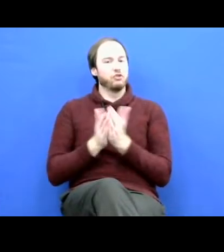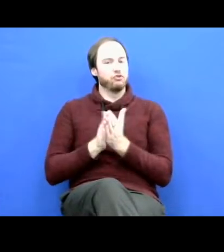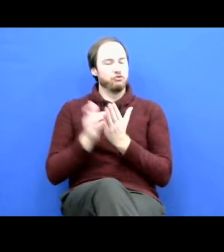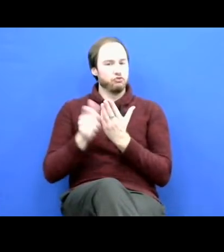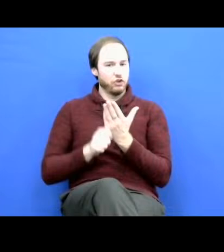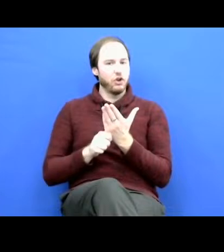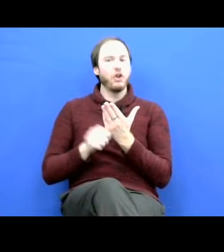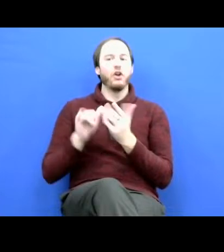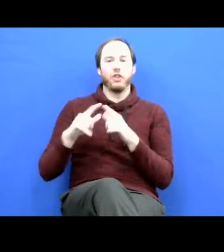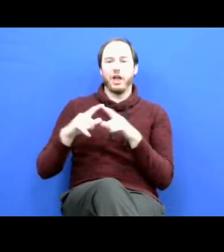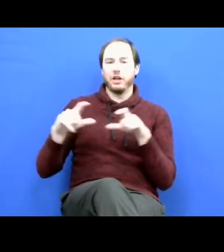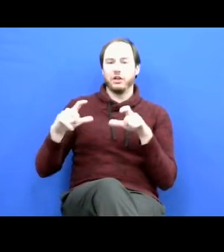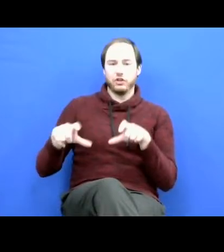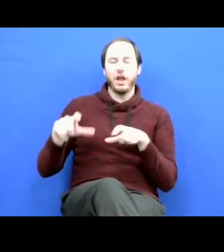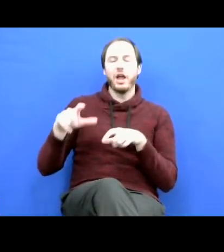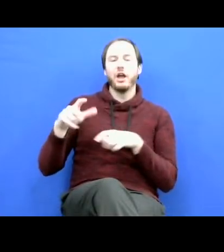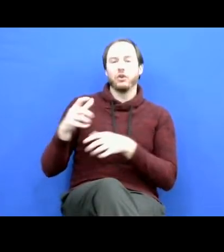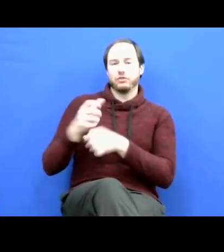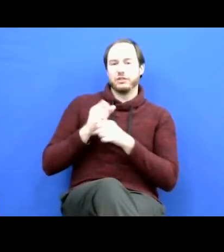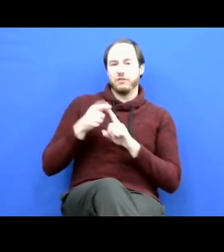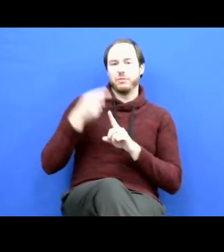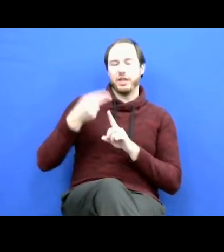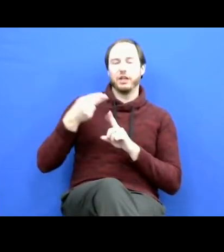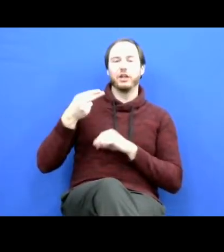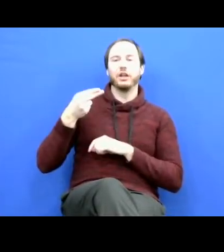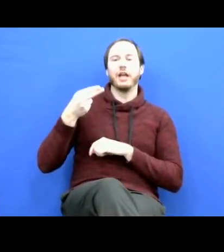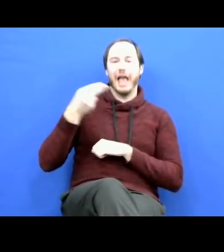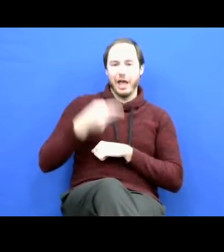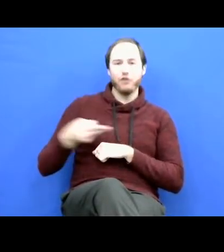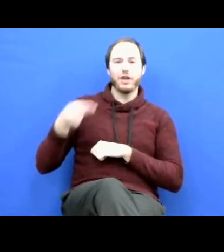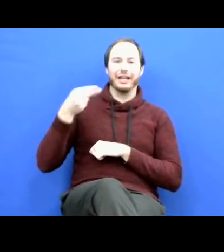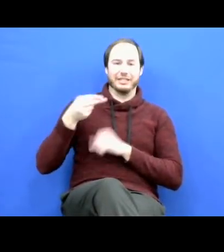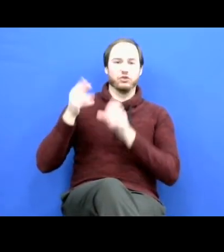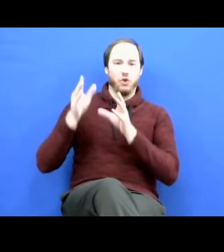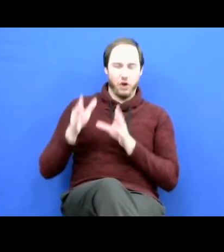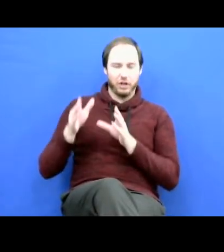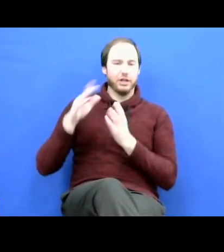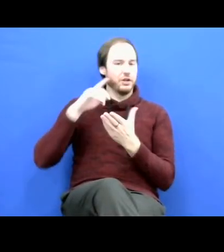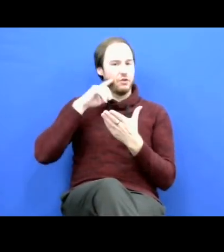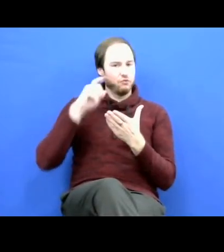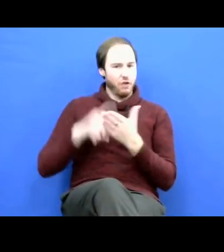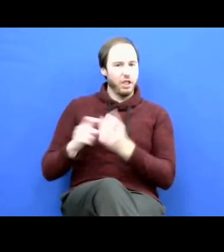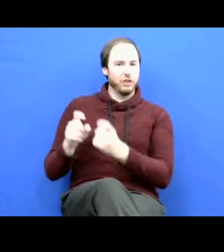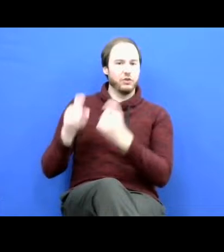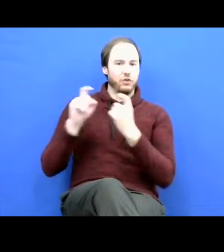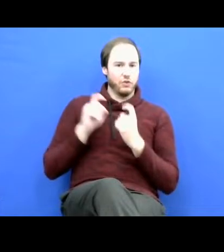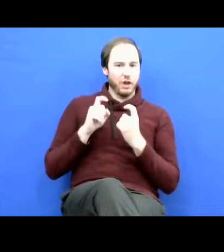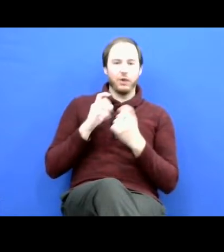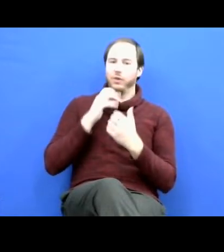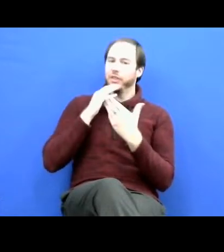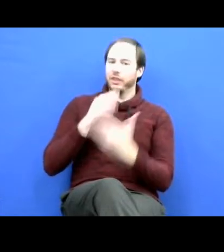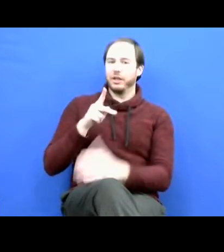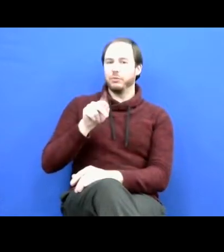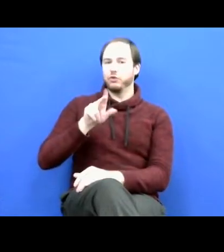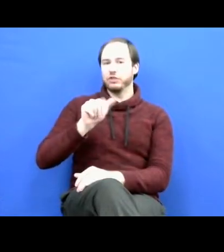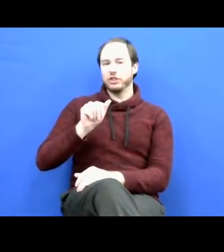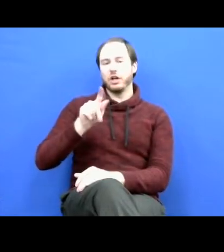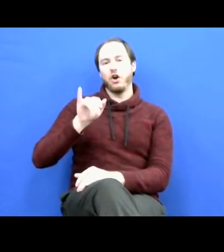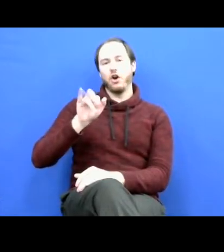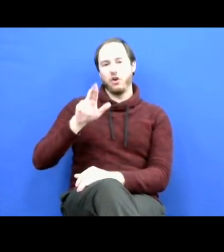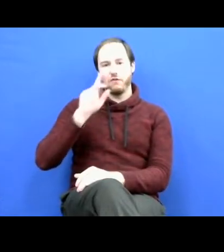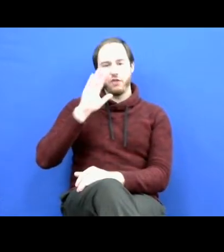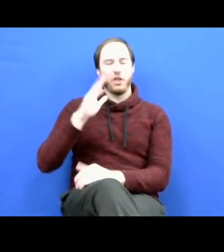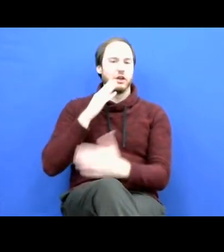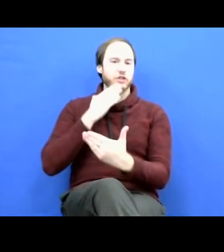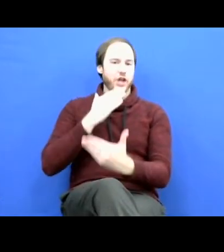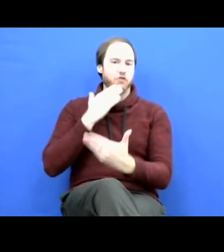received by the Henrietta Historian, therefore be it resolved that the Henrietta Town Board acknowledges this donation and thanks Patricia Gardner for her